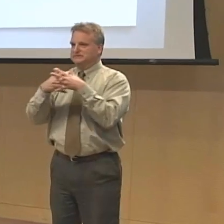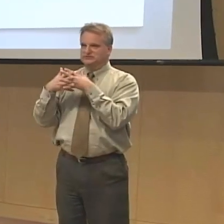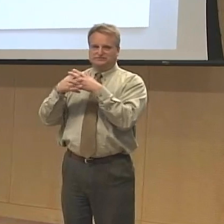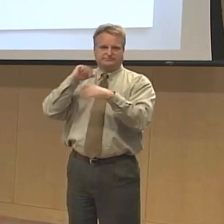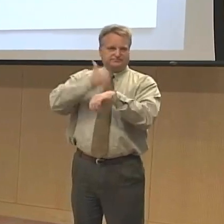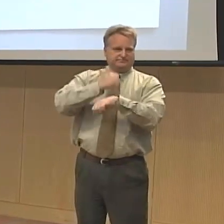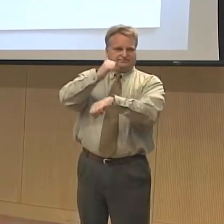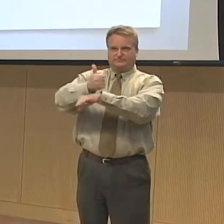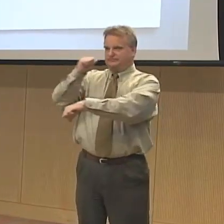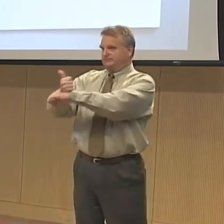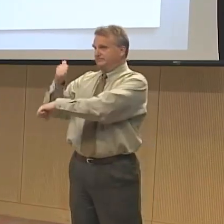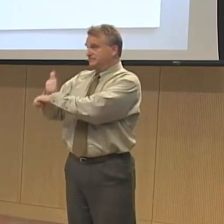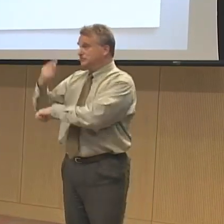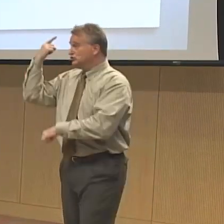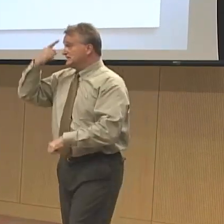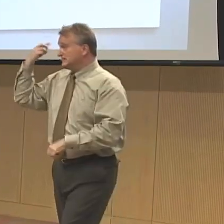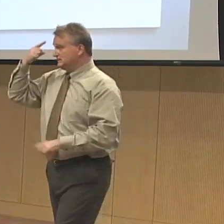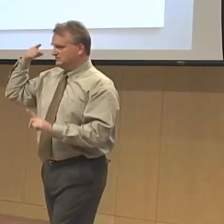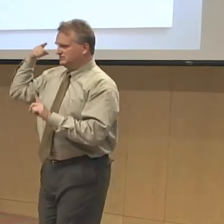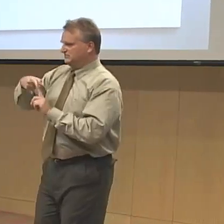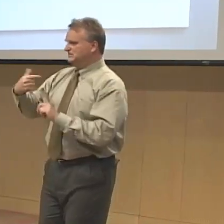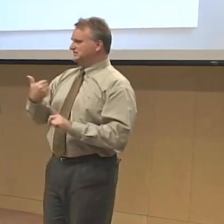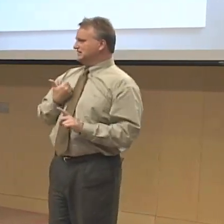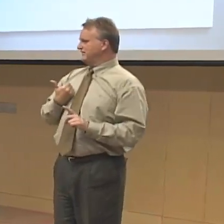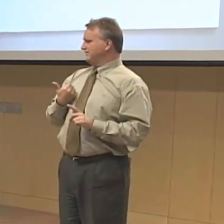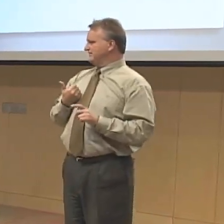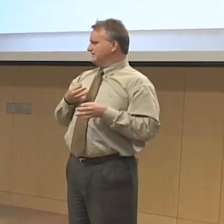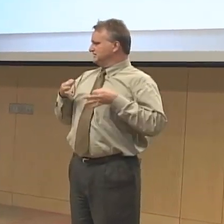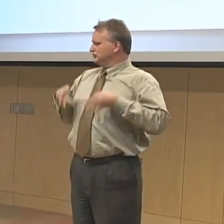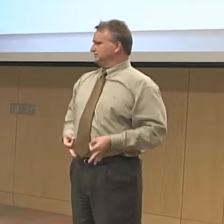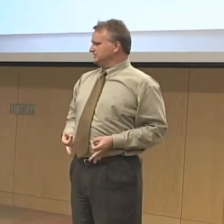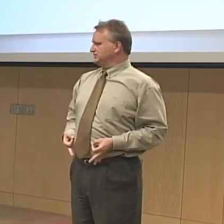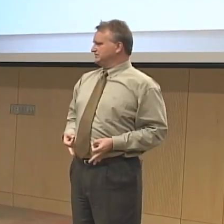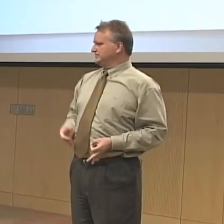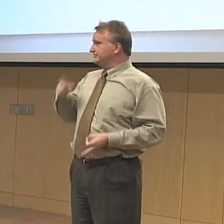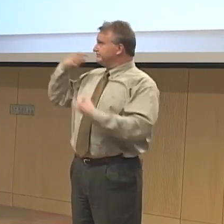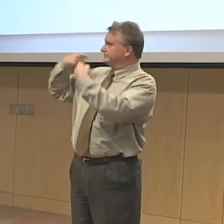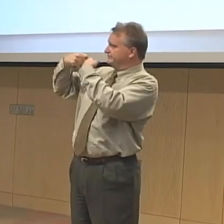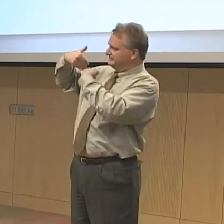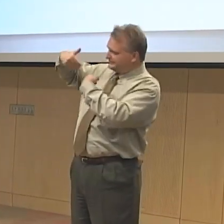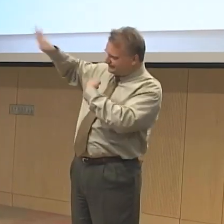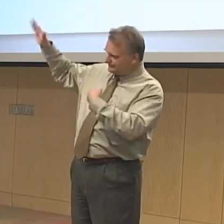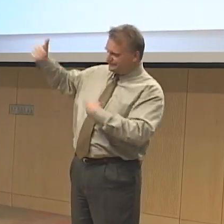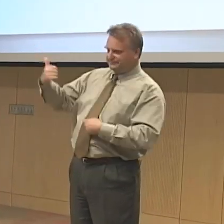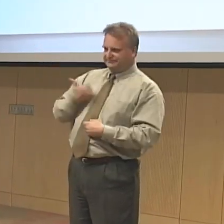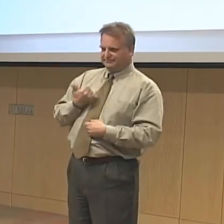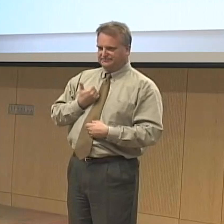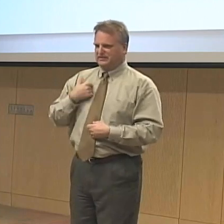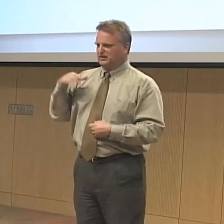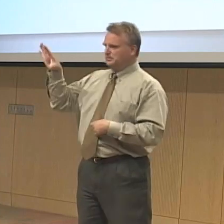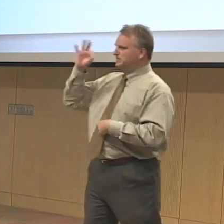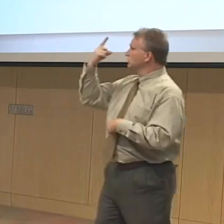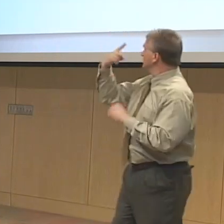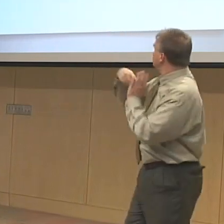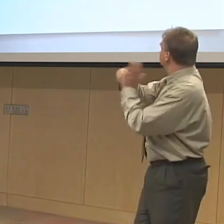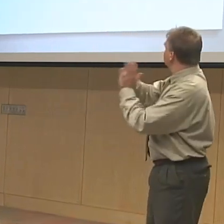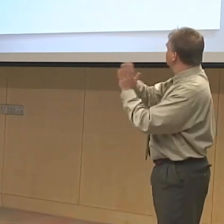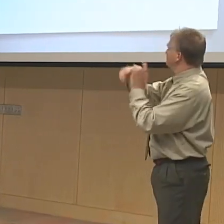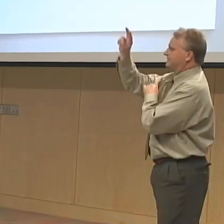Many organizations for the deaf were established in America because of the need for self-determination. We took care of ourselves.